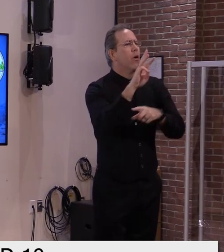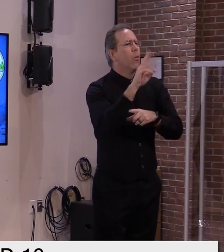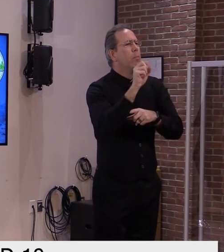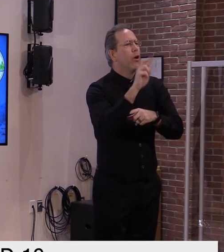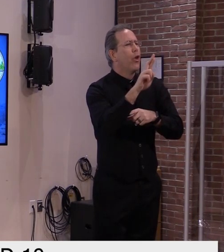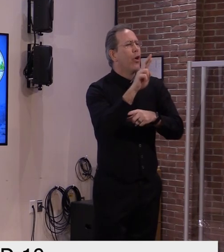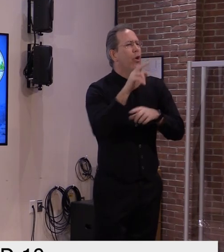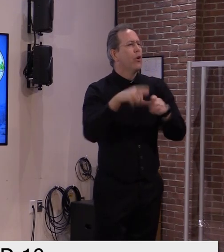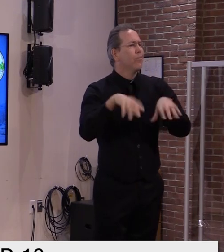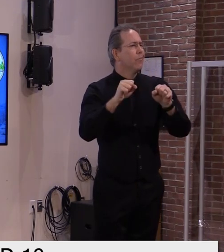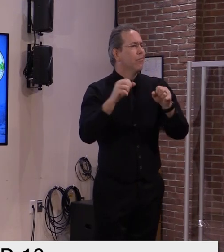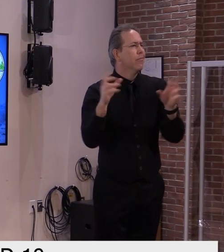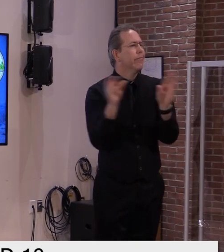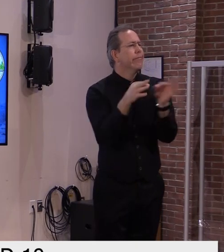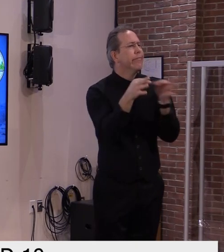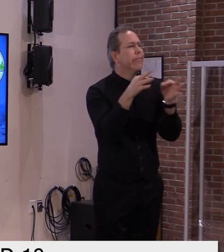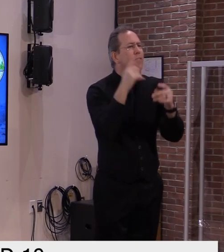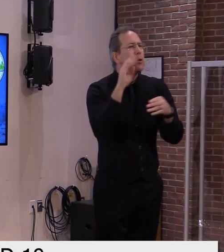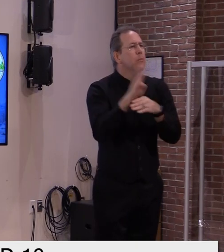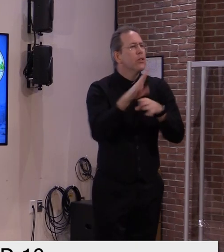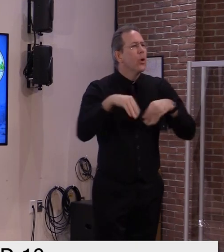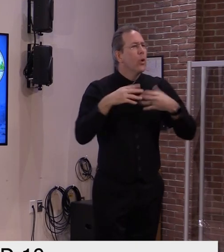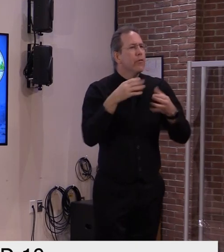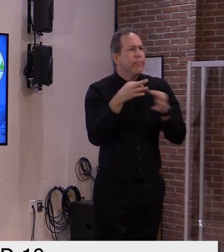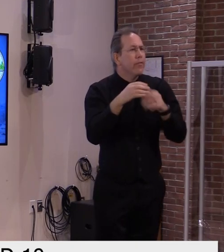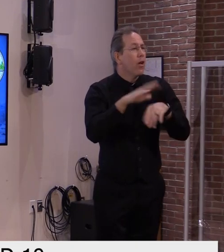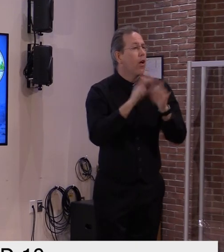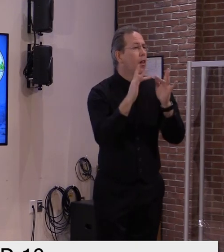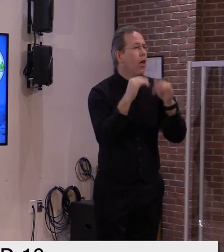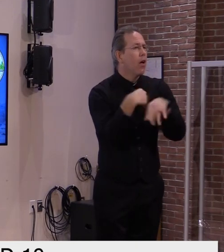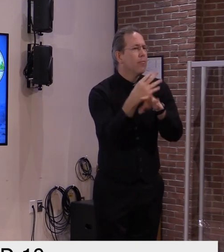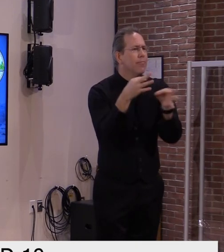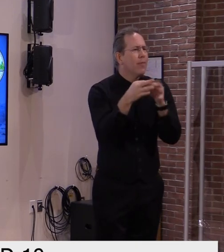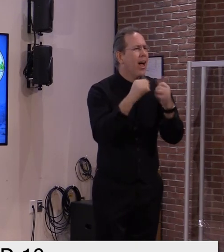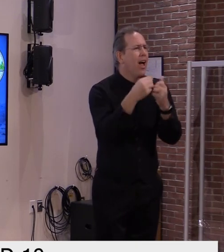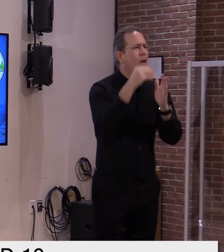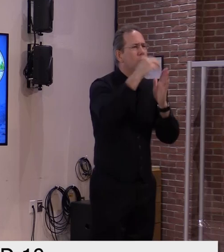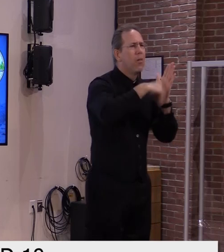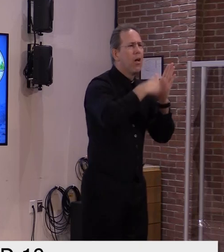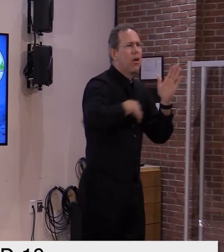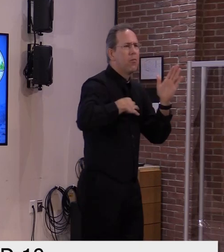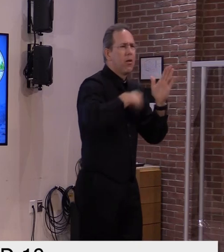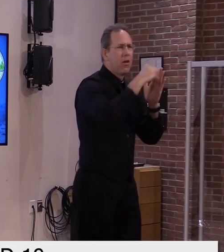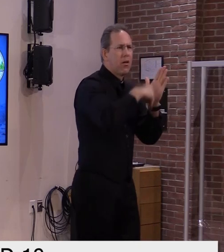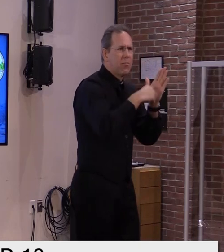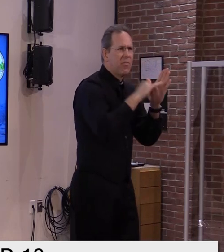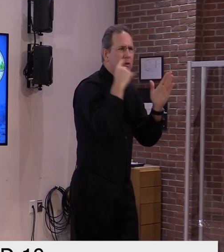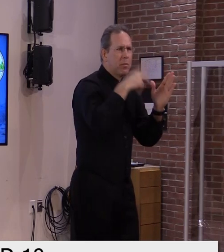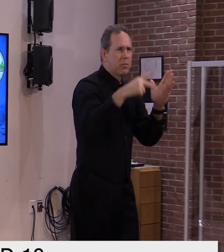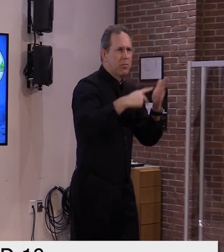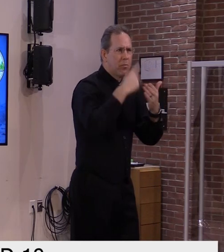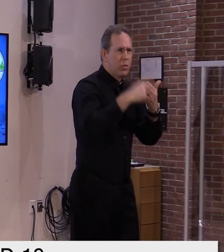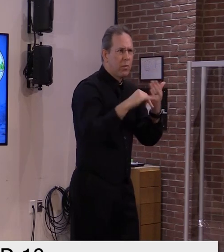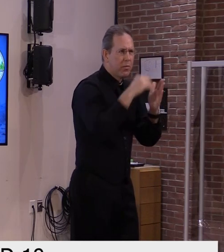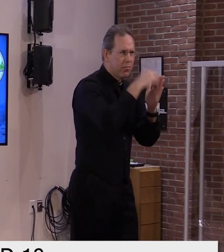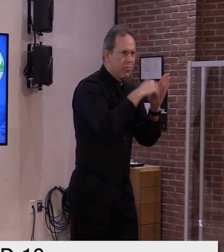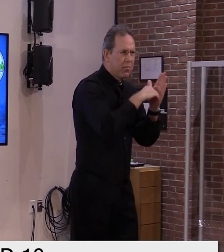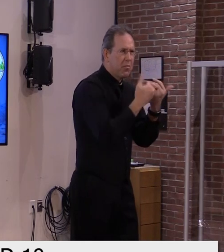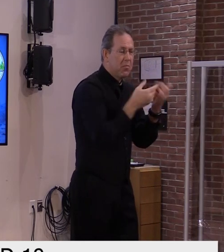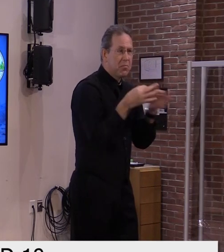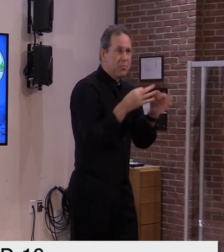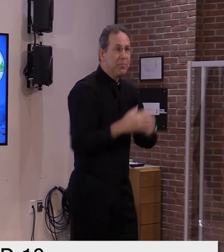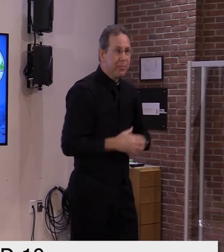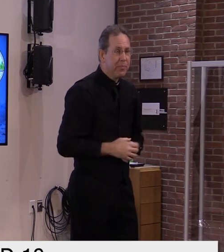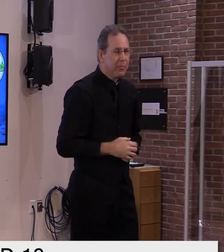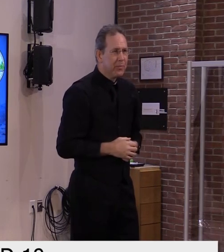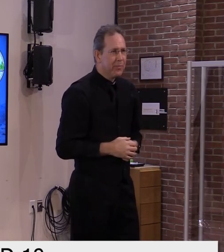over application details and also provide a demonstration on how to fill it out. You can get more information and find out how to